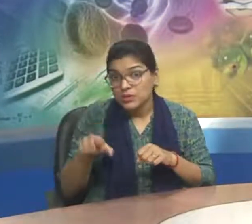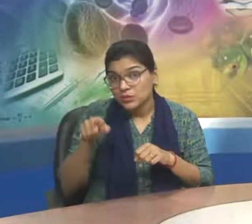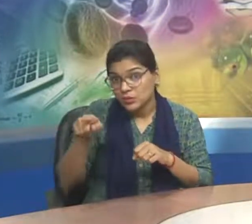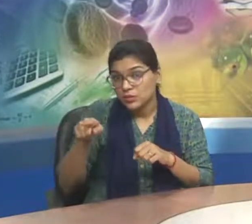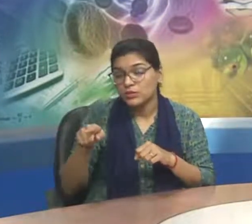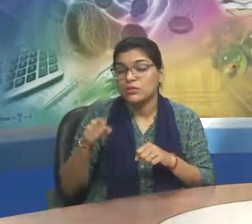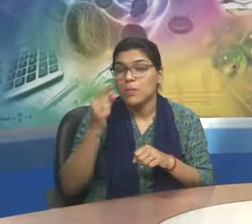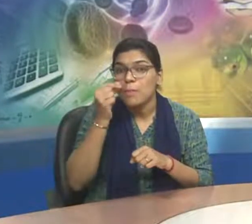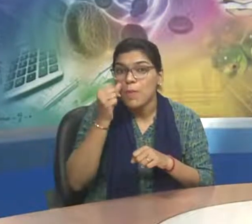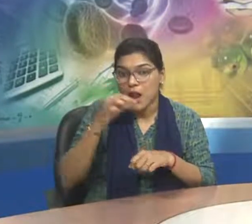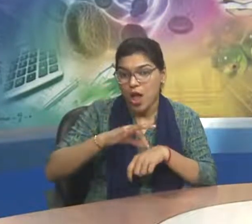land.